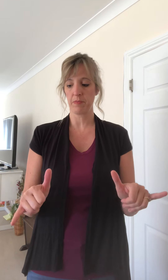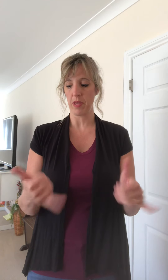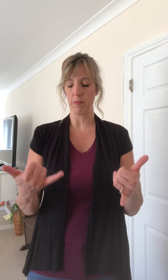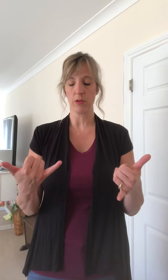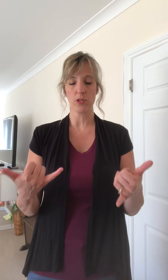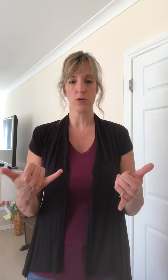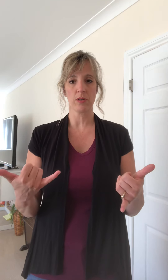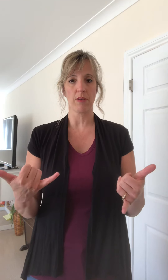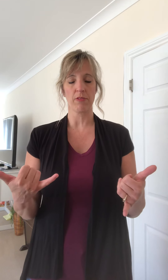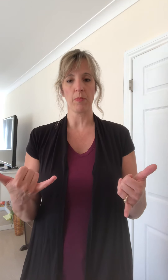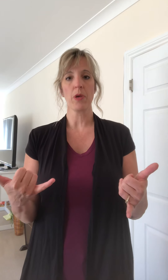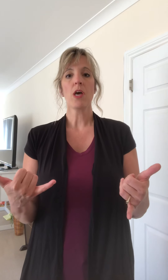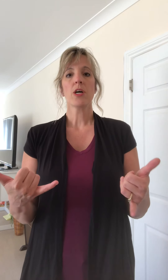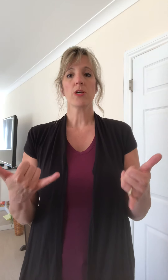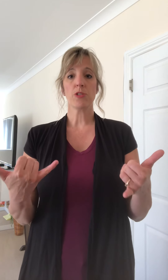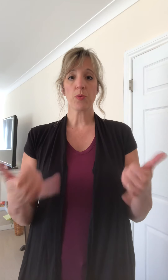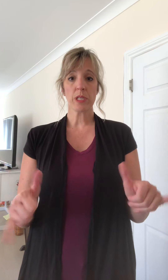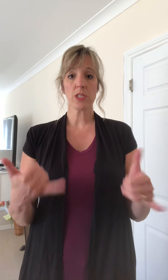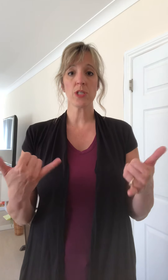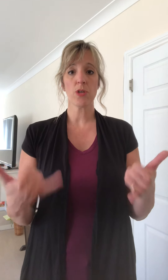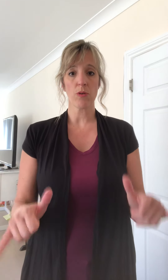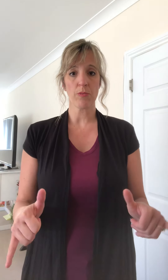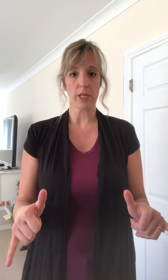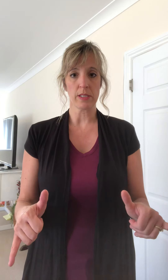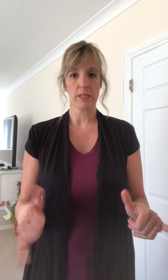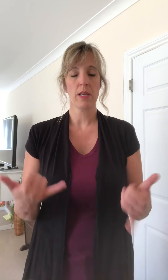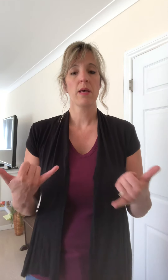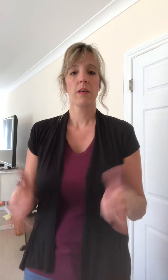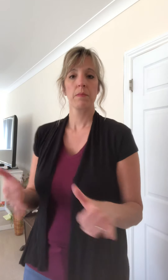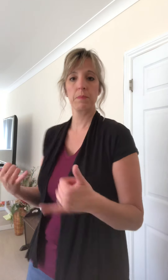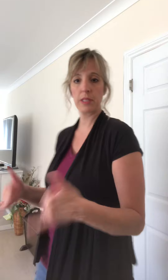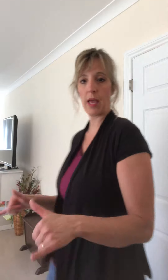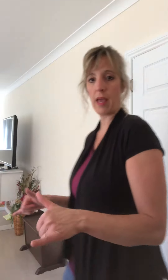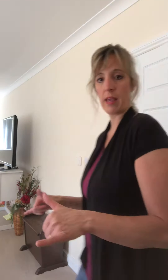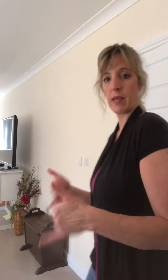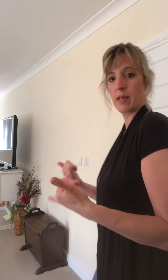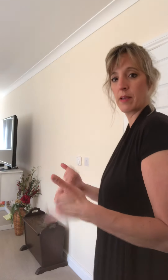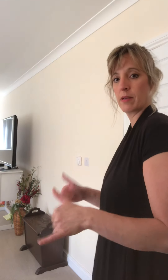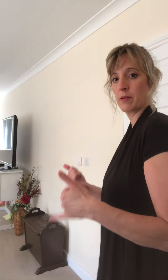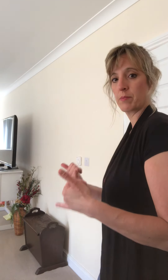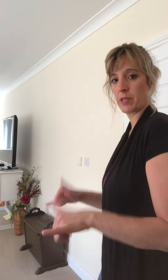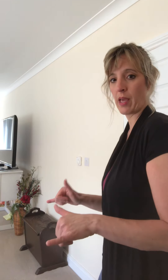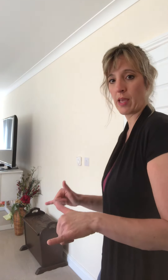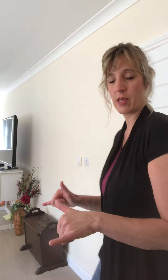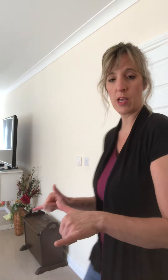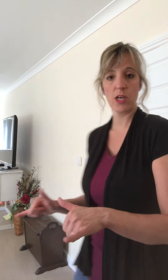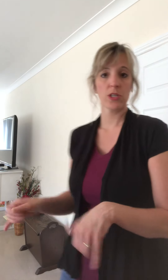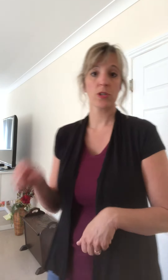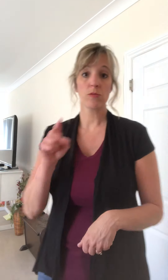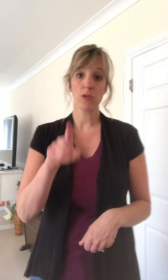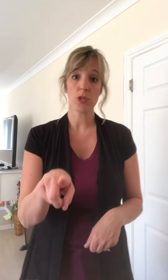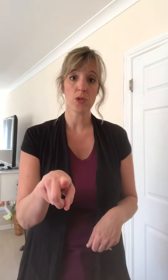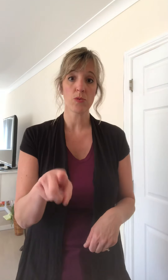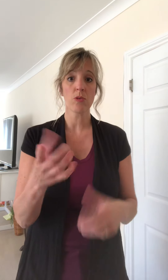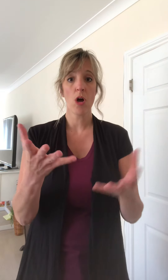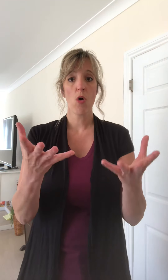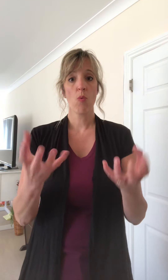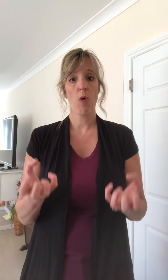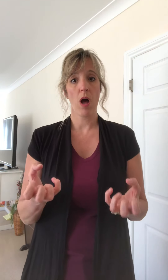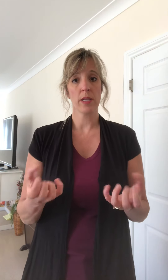them, you twist your wrists. Play. So do you